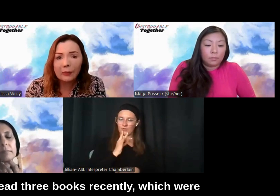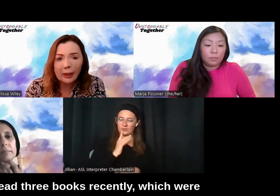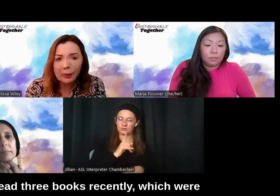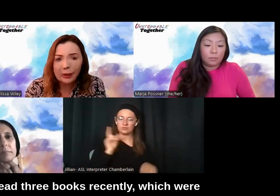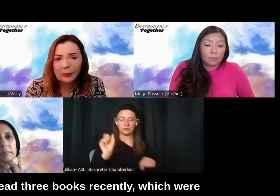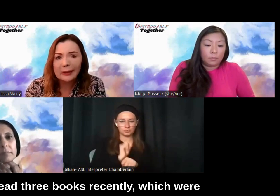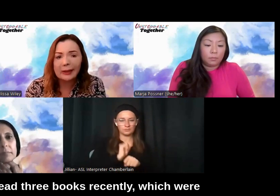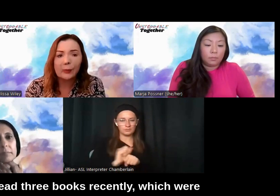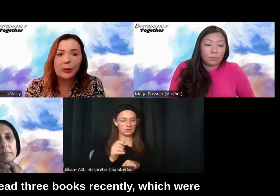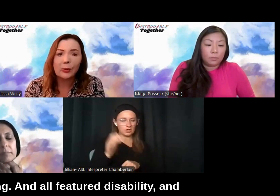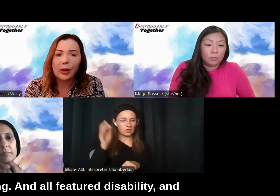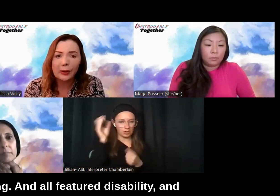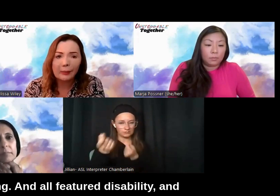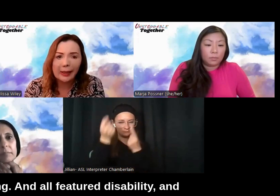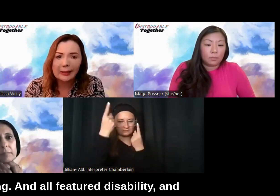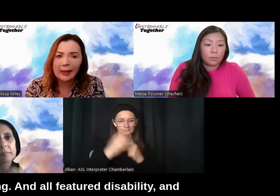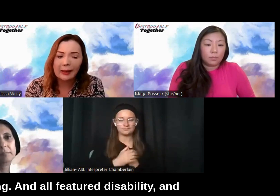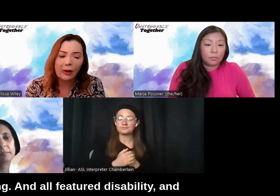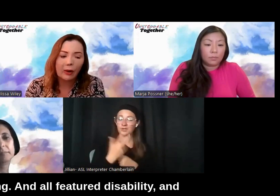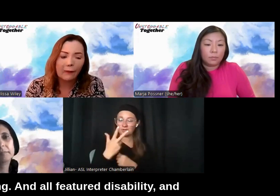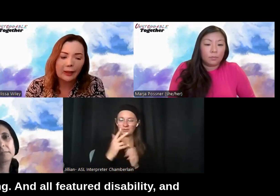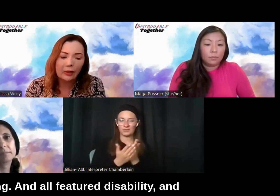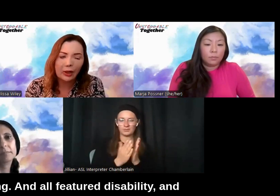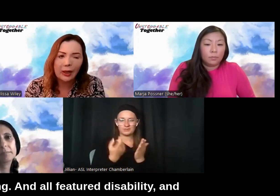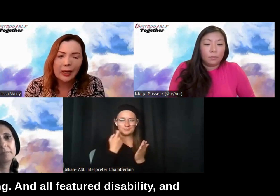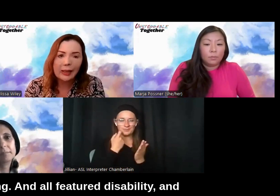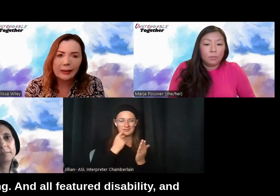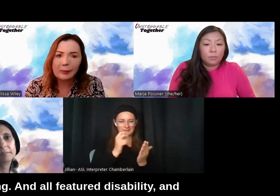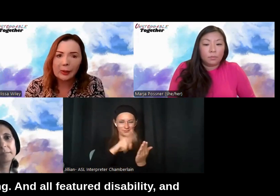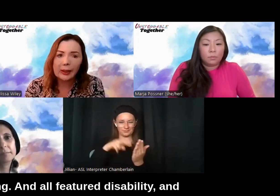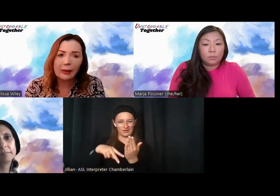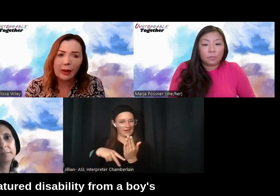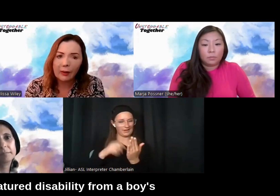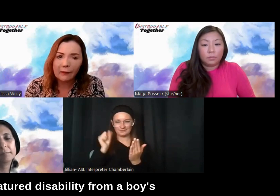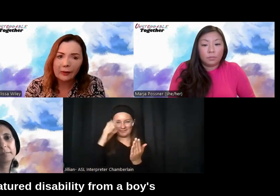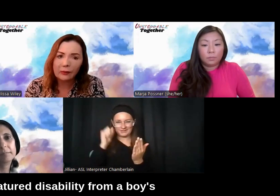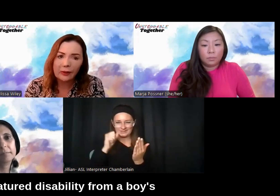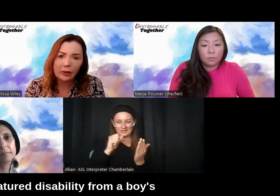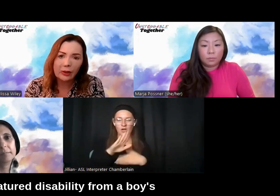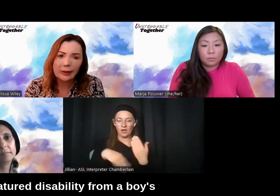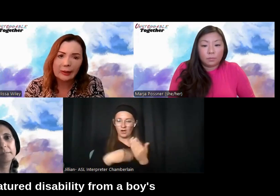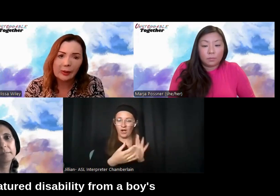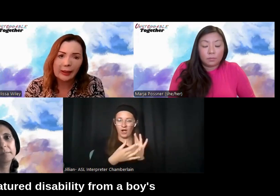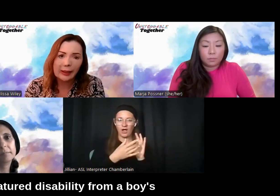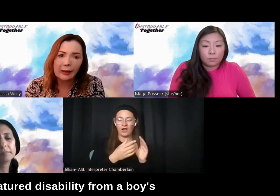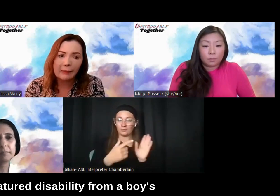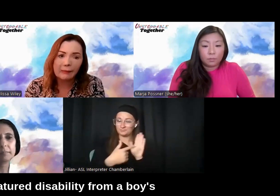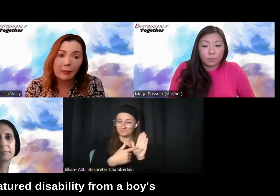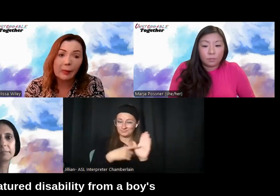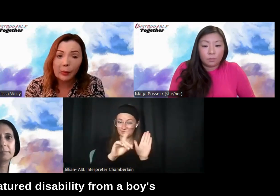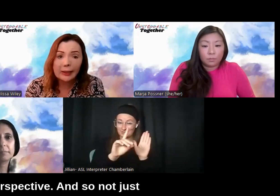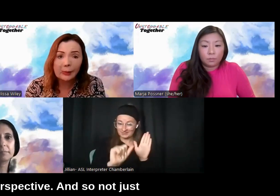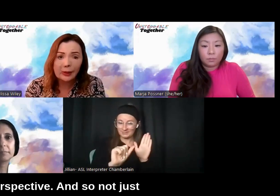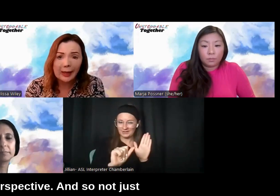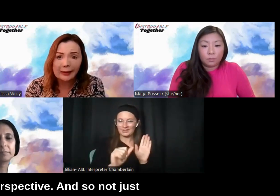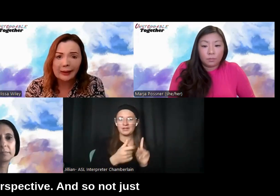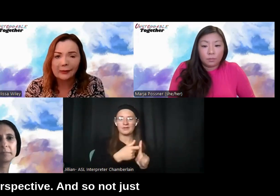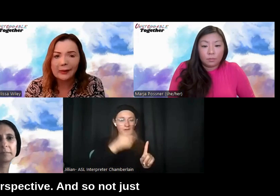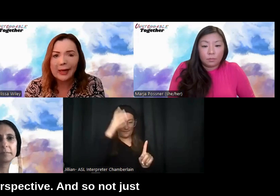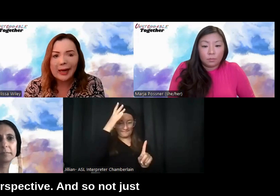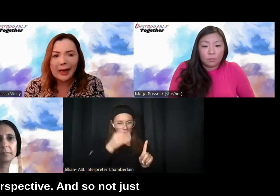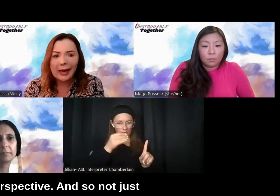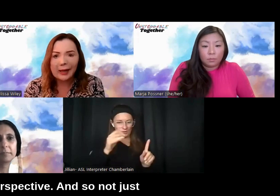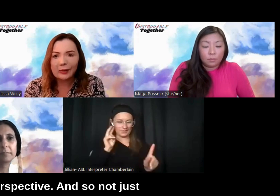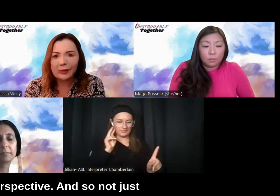read 3 books recently, which were all amazing, and they all featured disability, and they all featured disability from a boy's